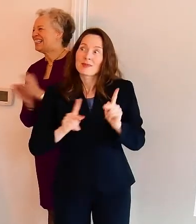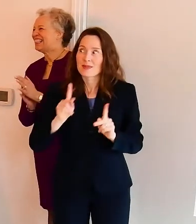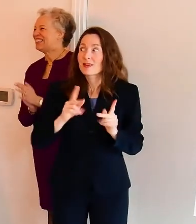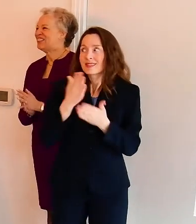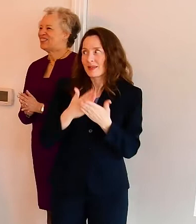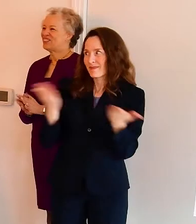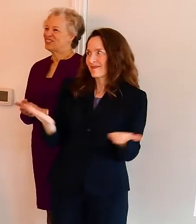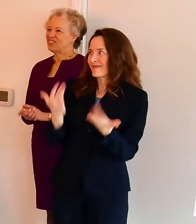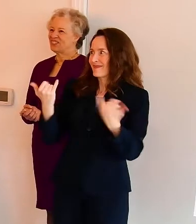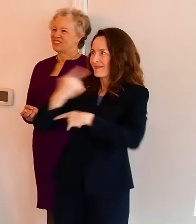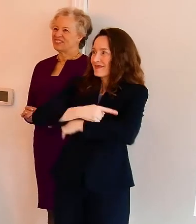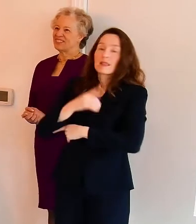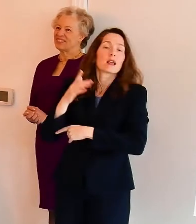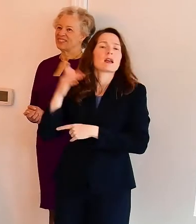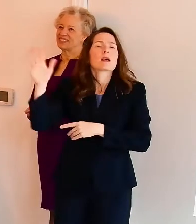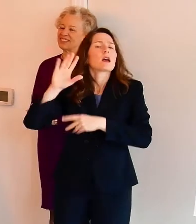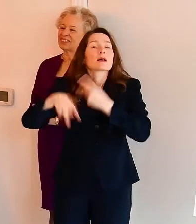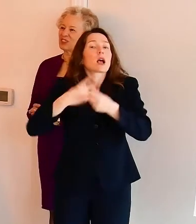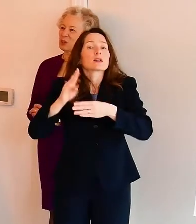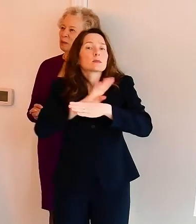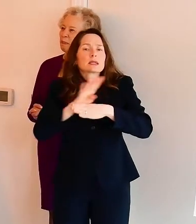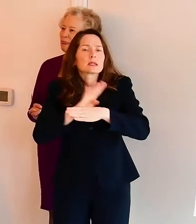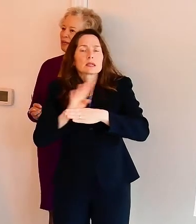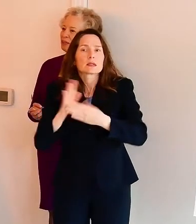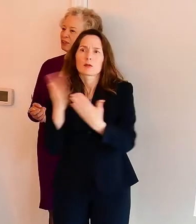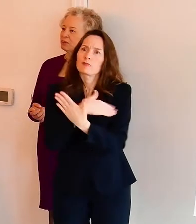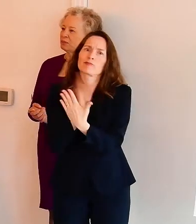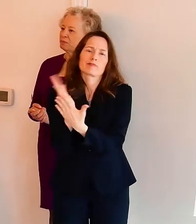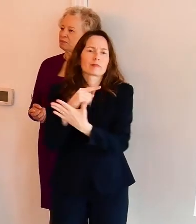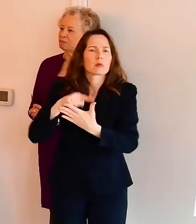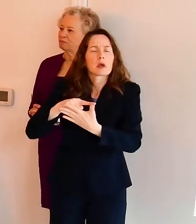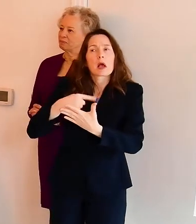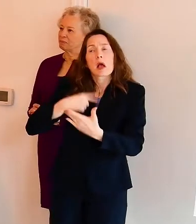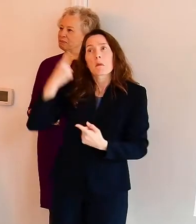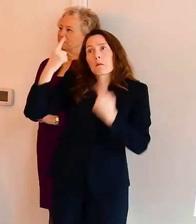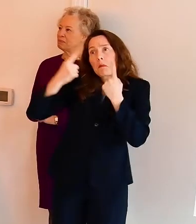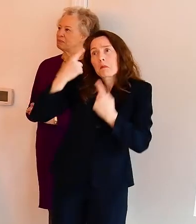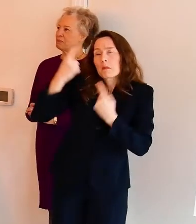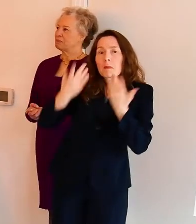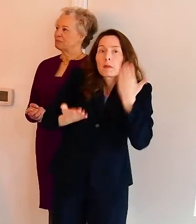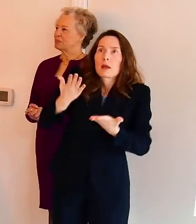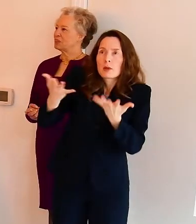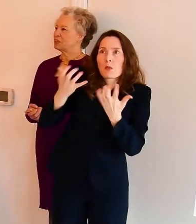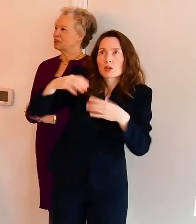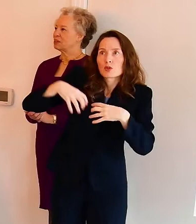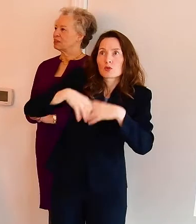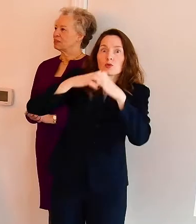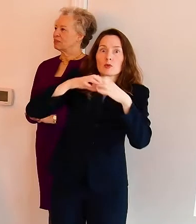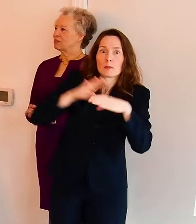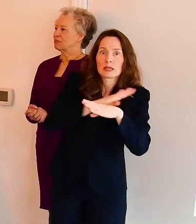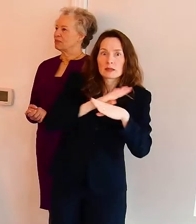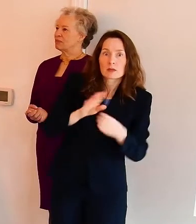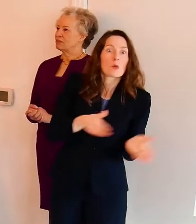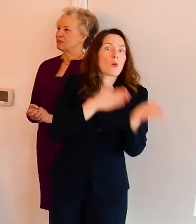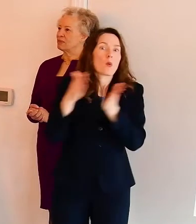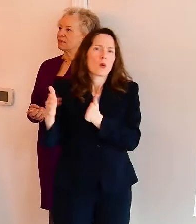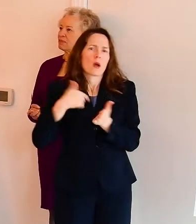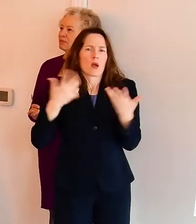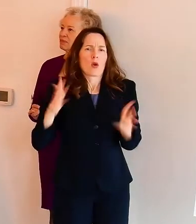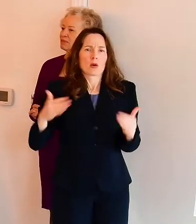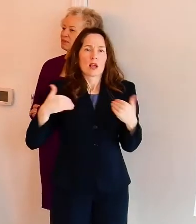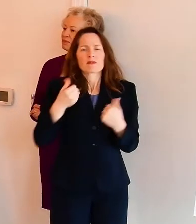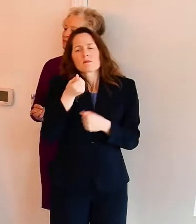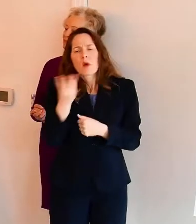And their businesses range from, I'm thinking about starting a business, to I have a multi-million-dollar business. And we recognize at the Third that we're